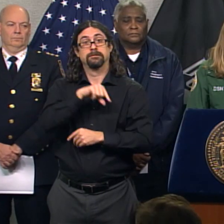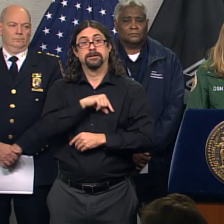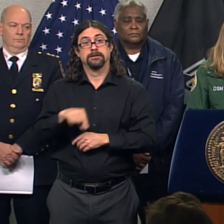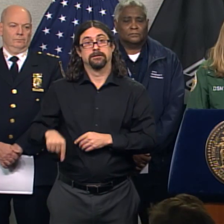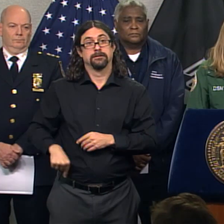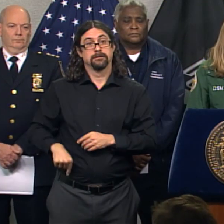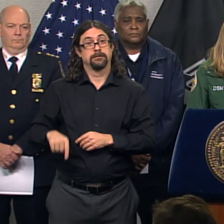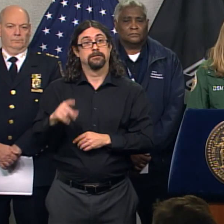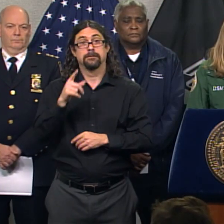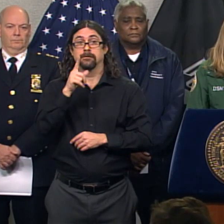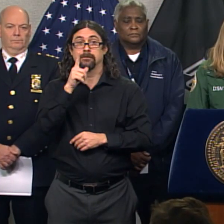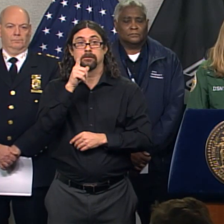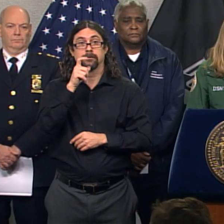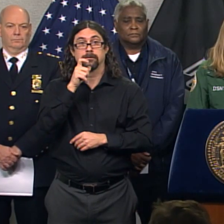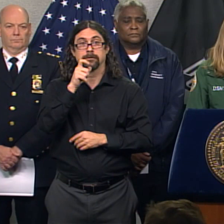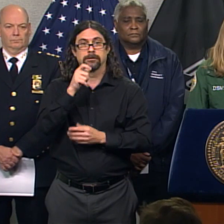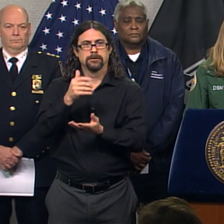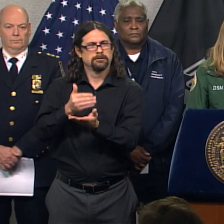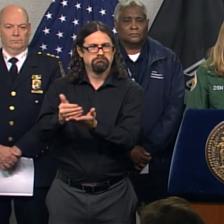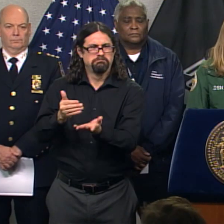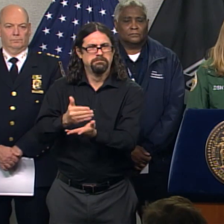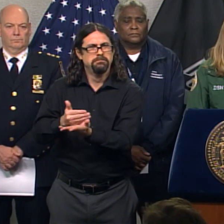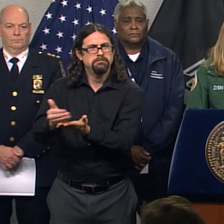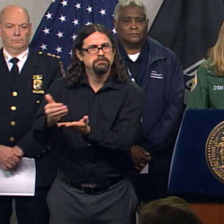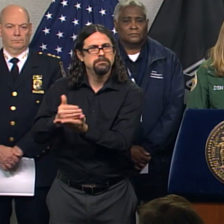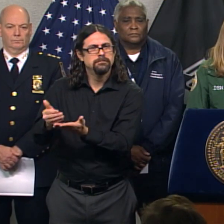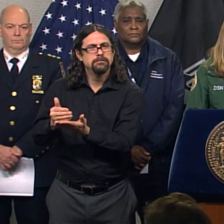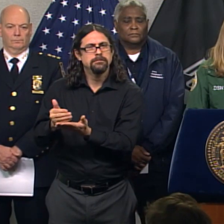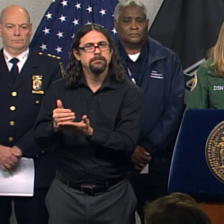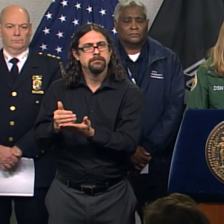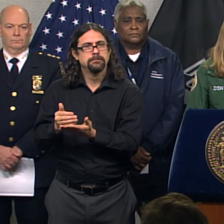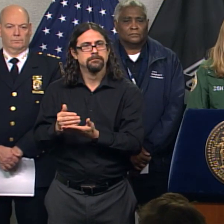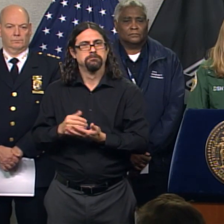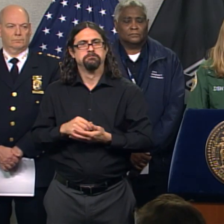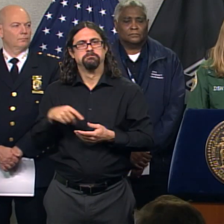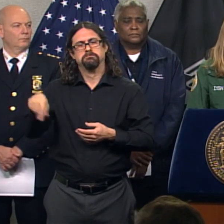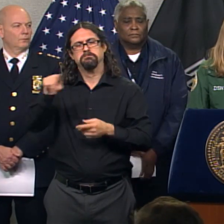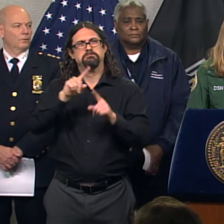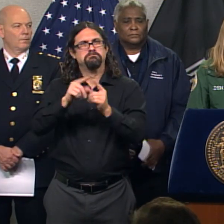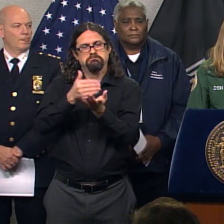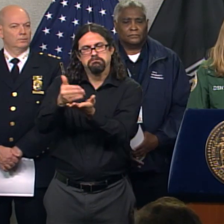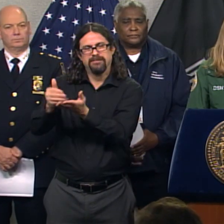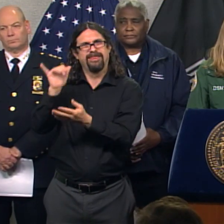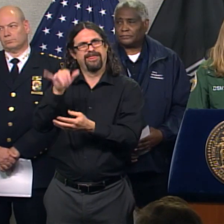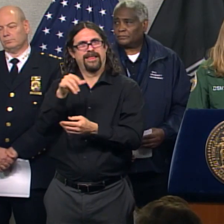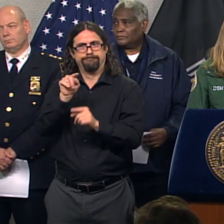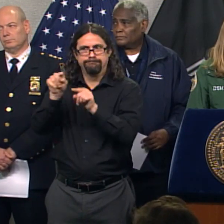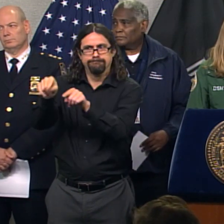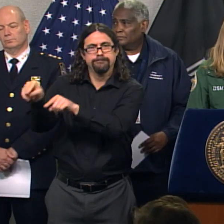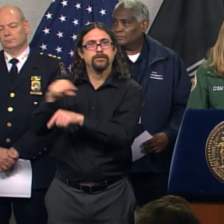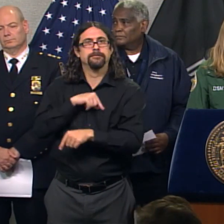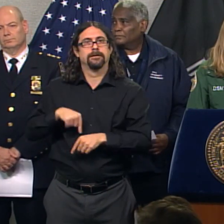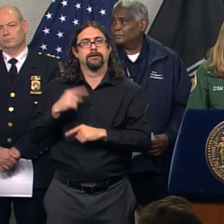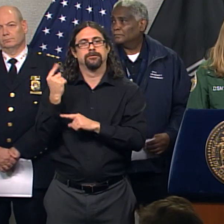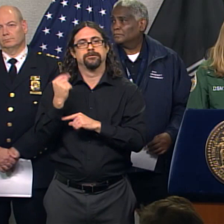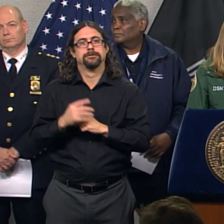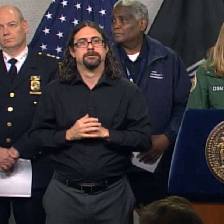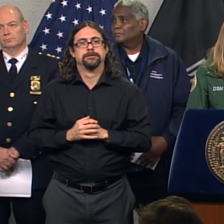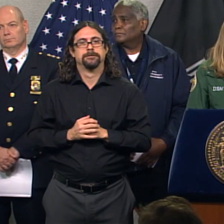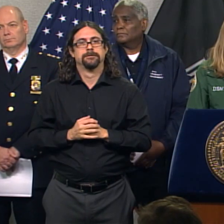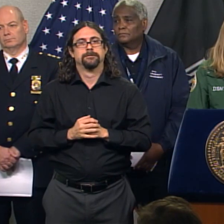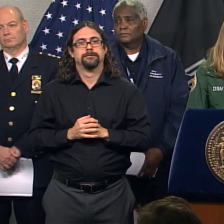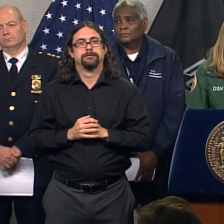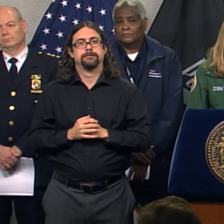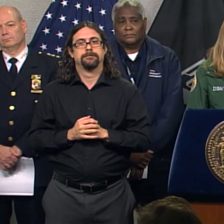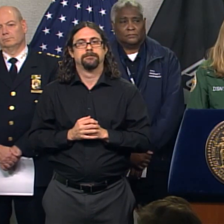deployed. The front-end loaders obviously are for higher depths. So as we get close to those higher depths, we will deploy the rest